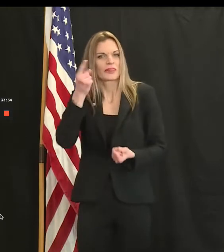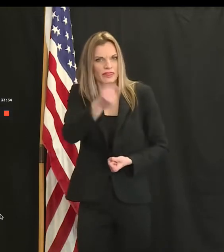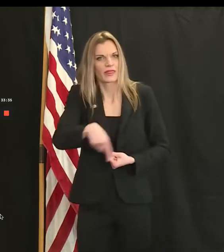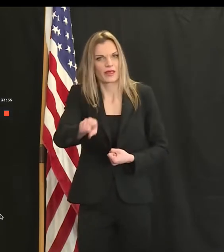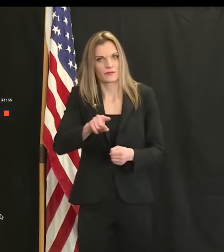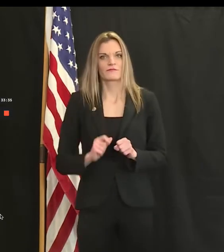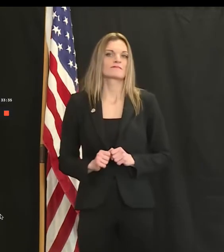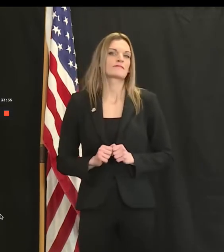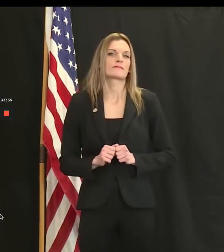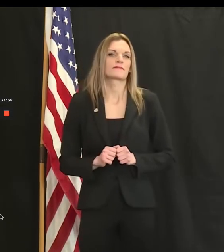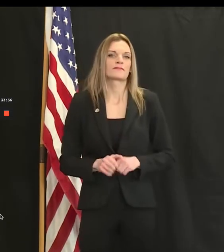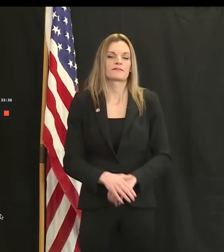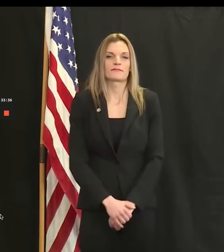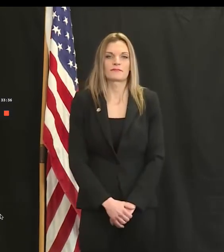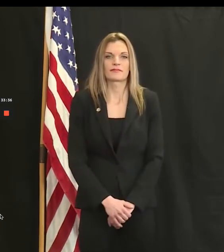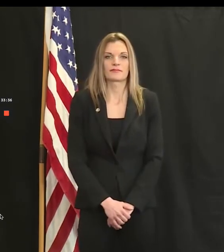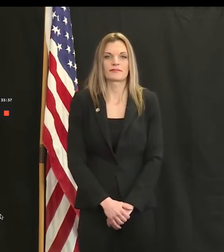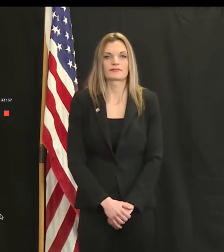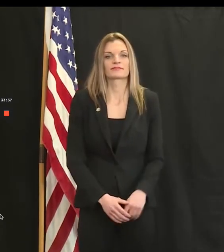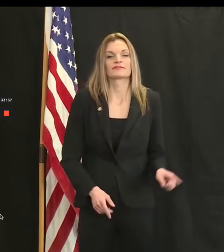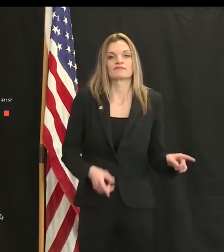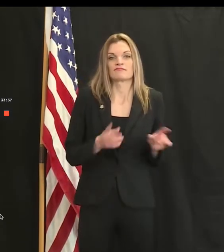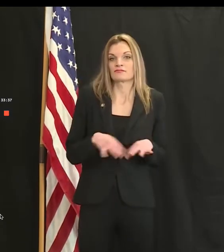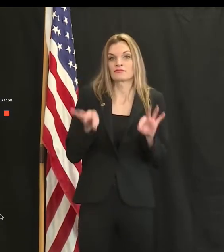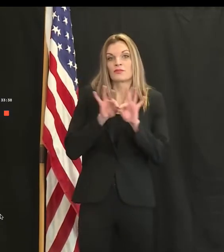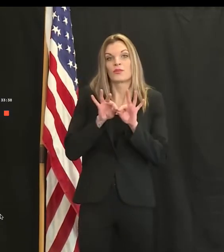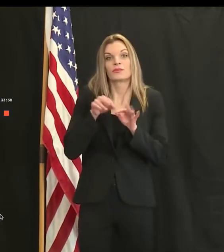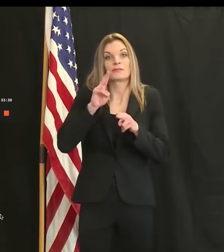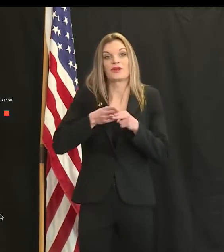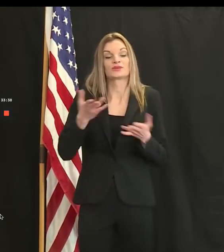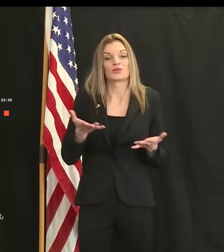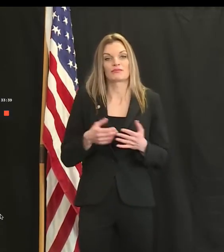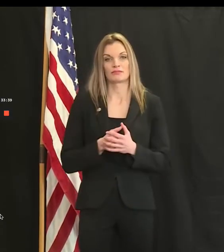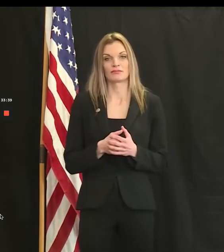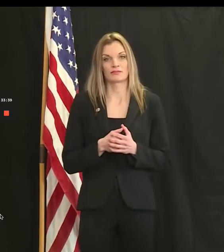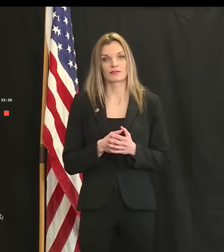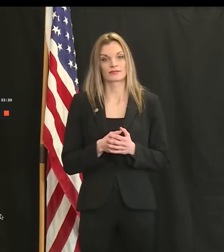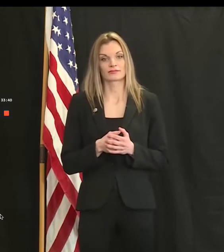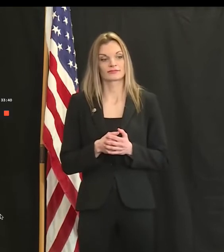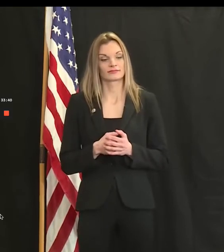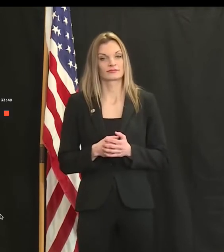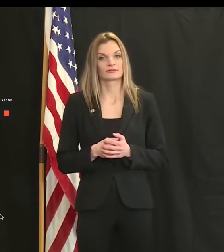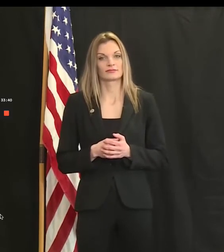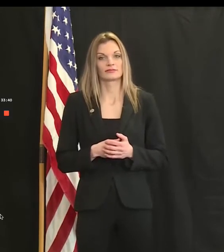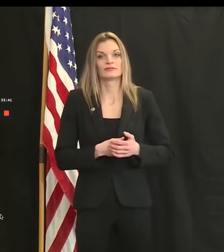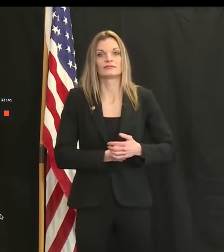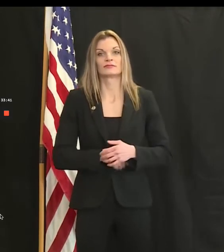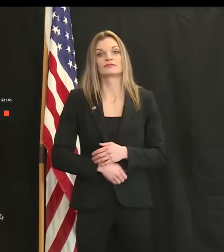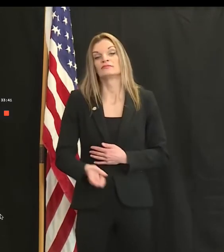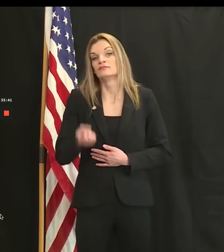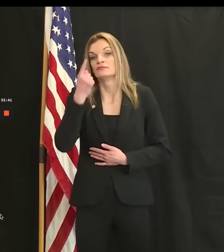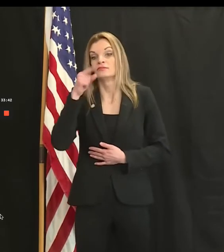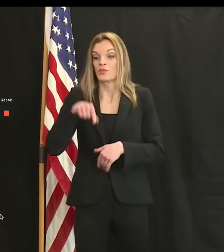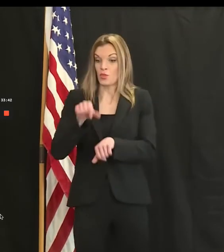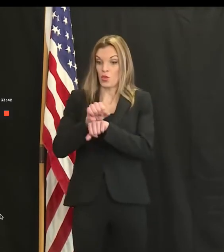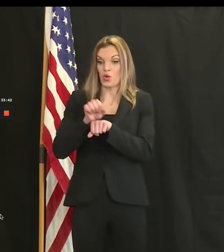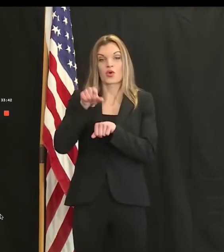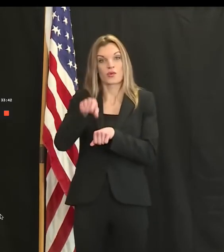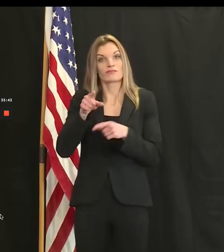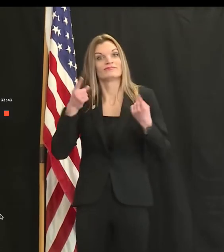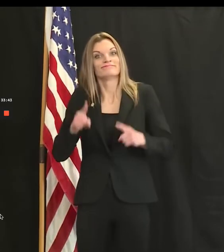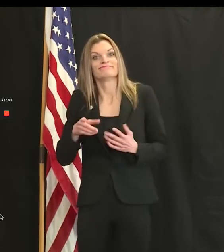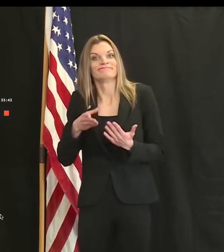The other thing that's very important to point out about this, and we've talked about this in the past, it was not an outside lawyer that billed by the hour that did this case.